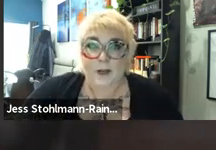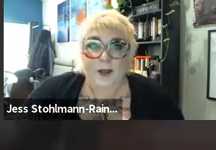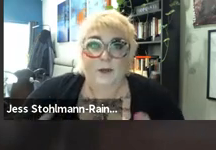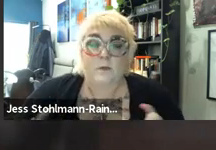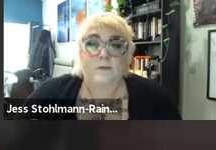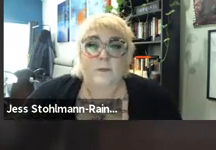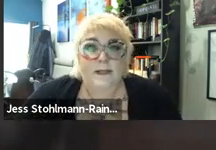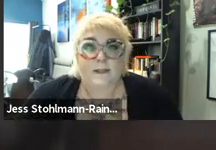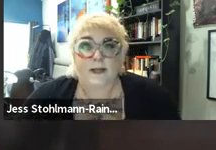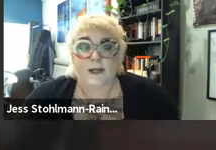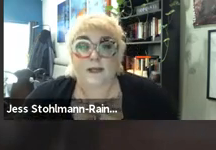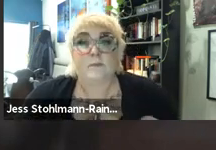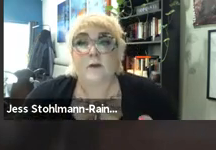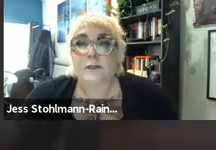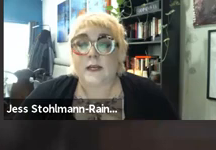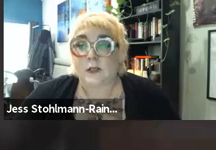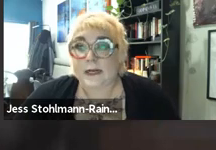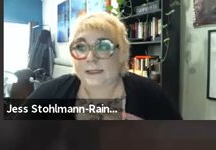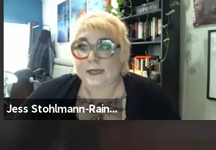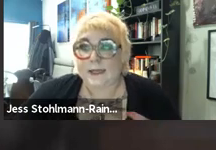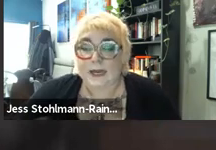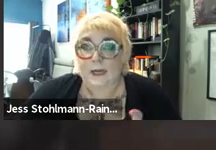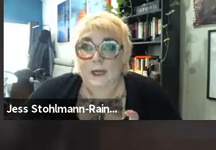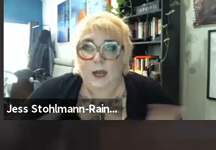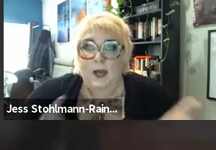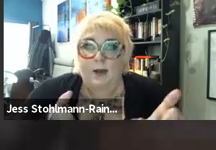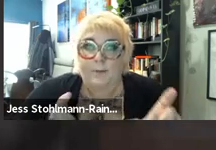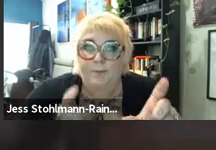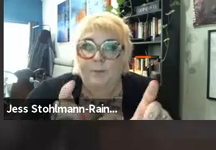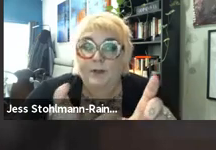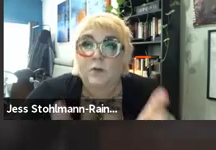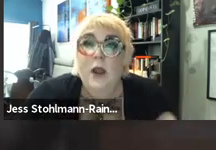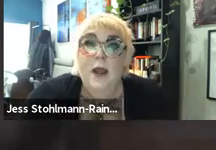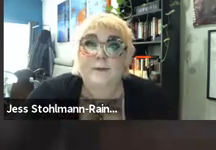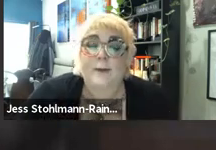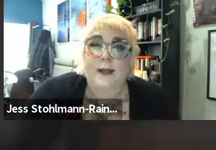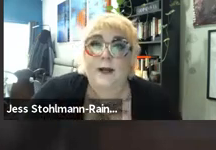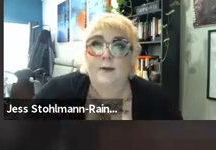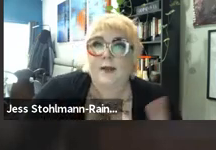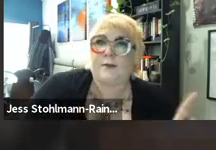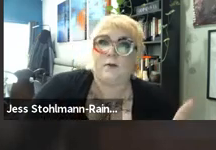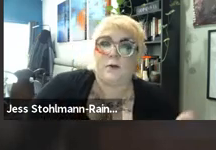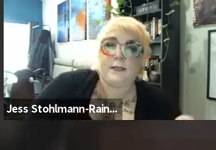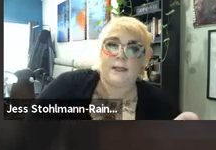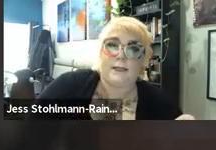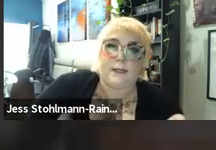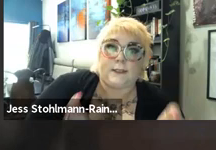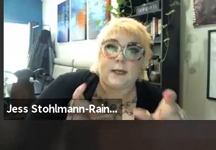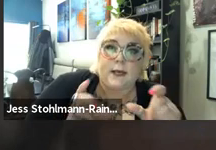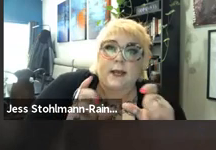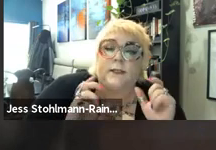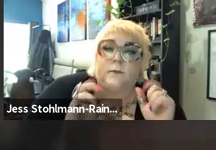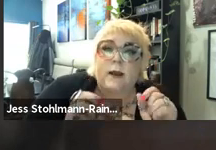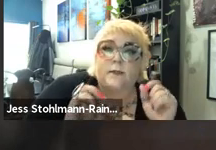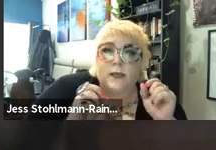and one of the places that i think is most dangerous that that's getting um prescribed by um national organizations